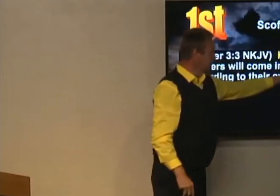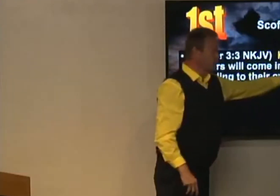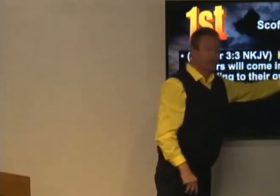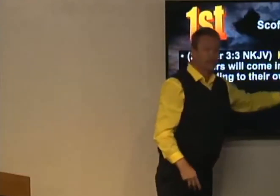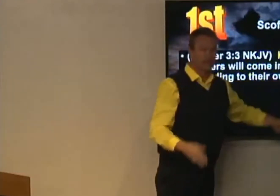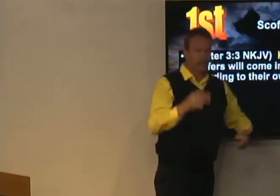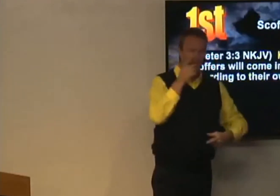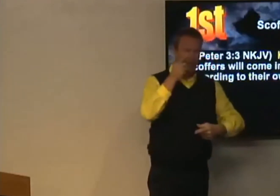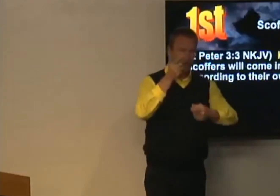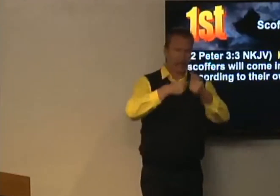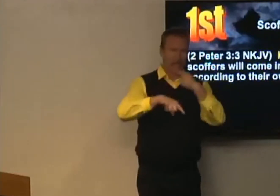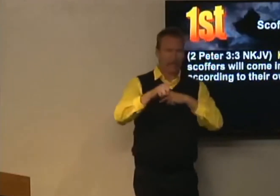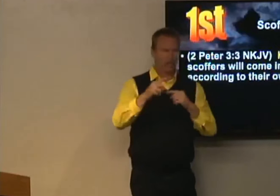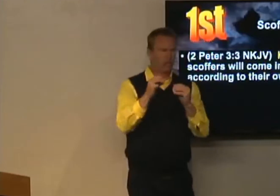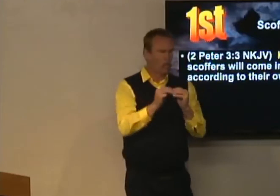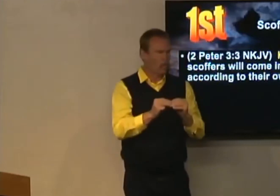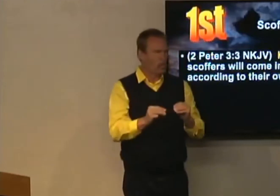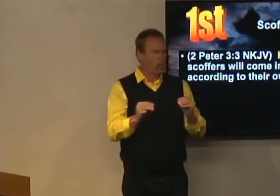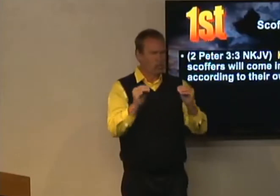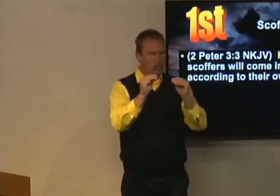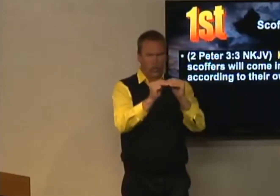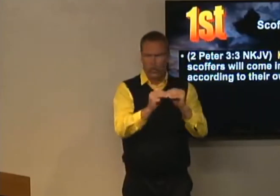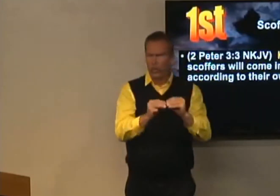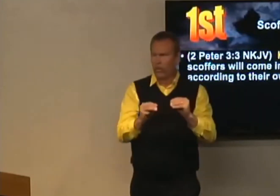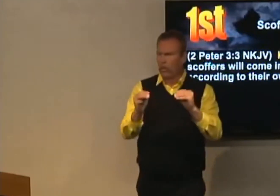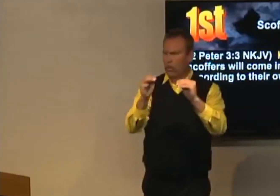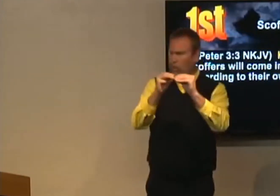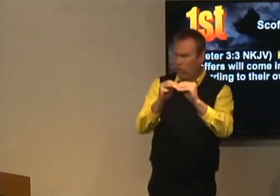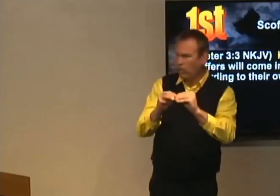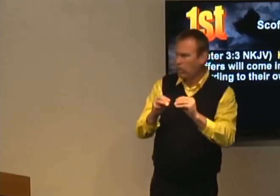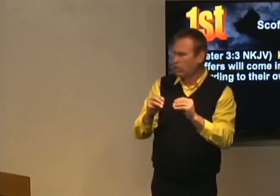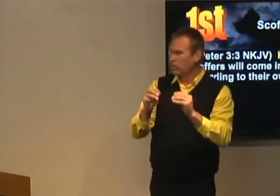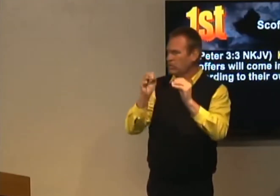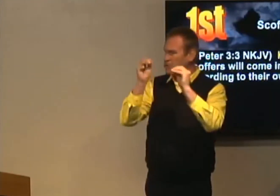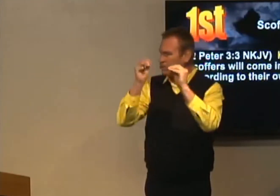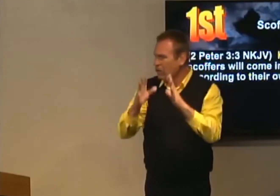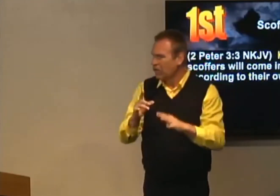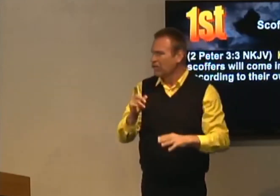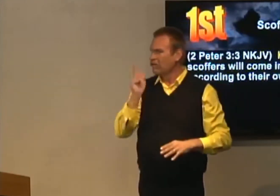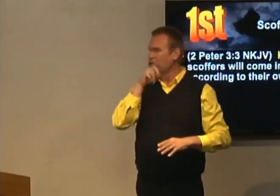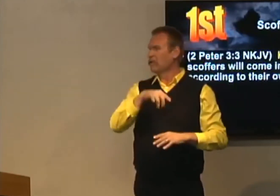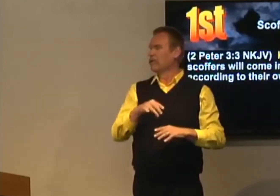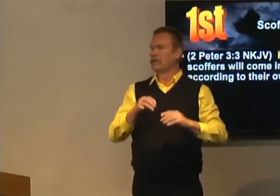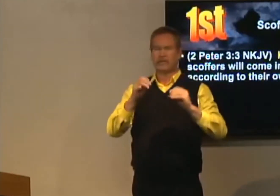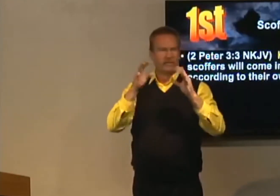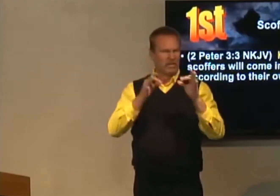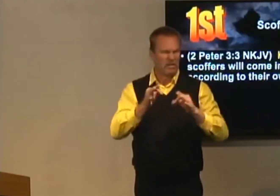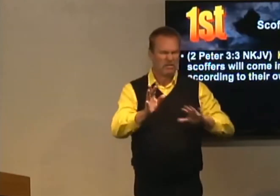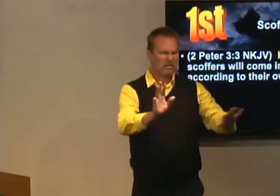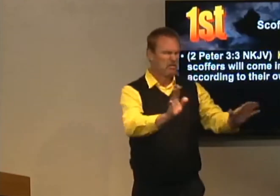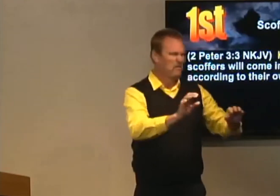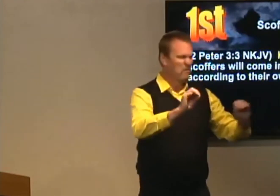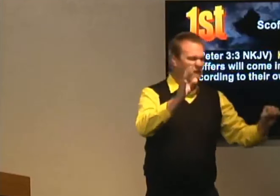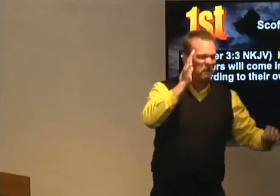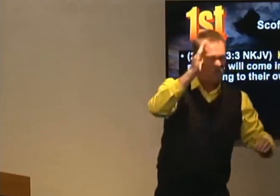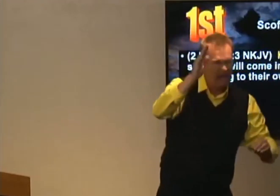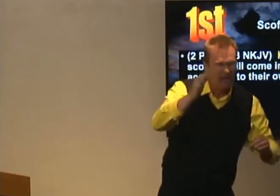come in the last days. More and more and more. More people. People will